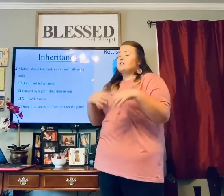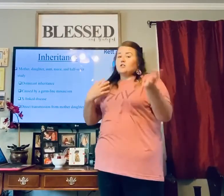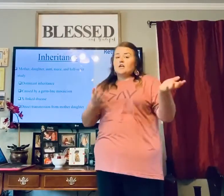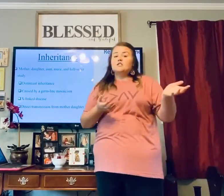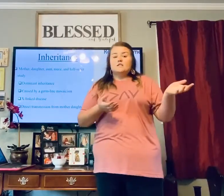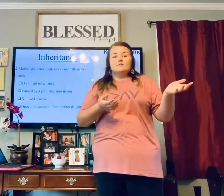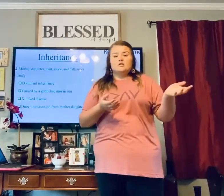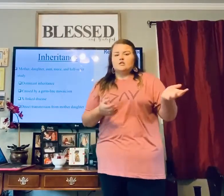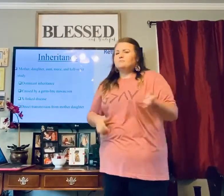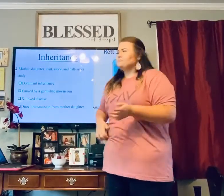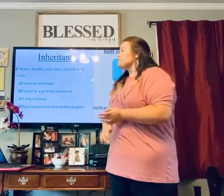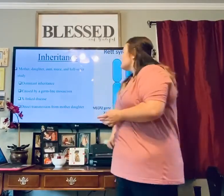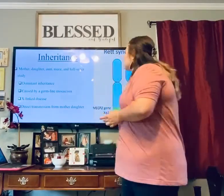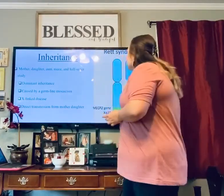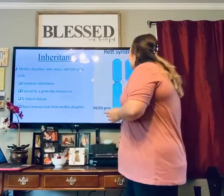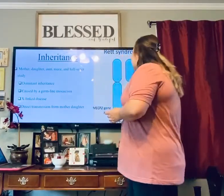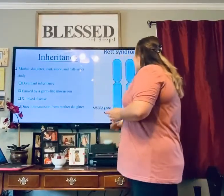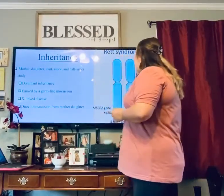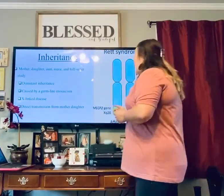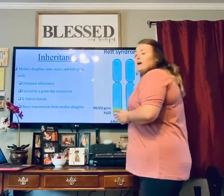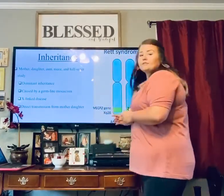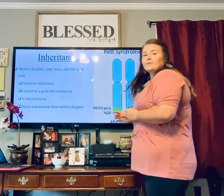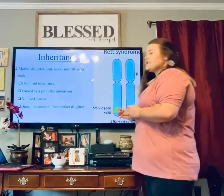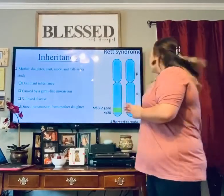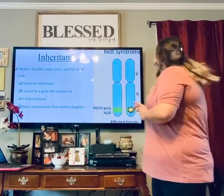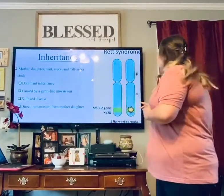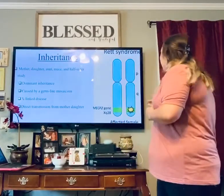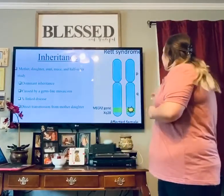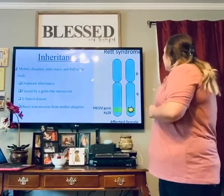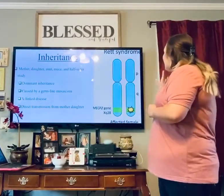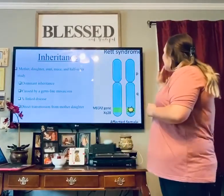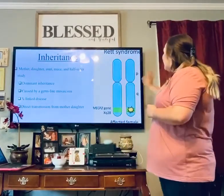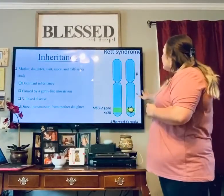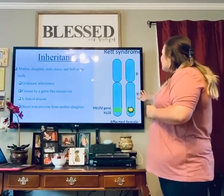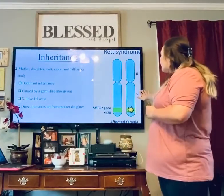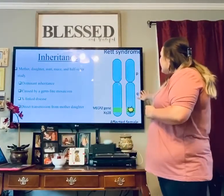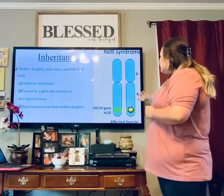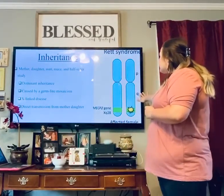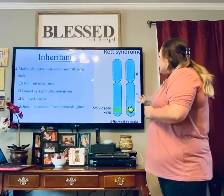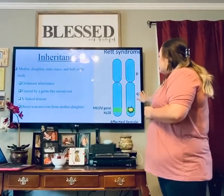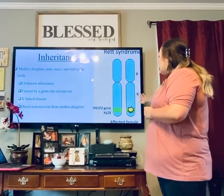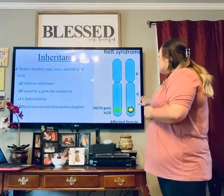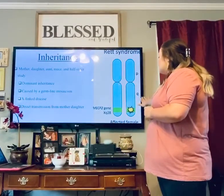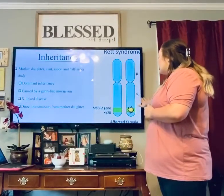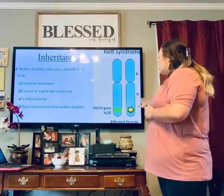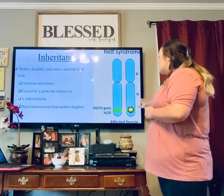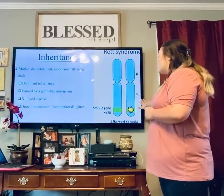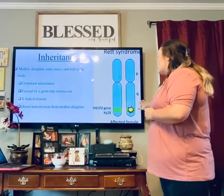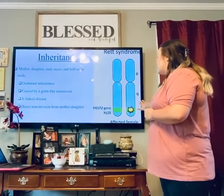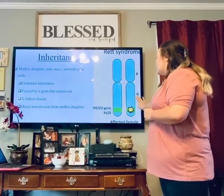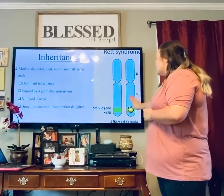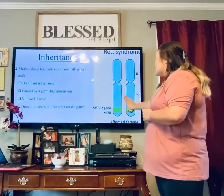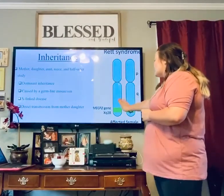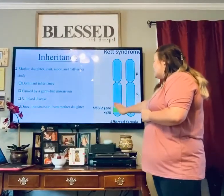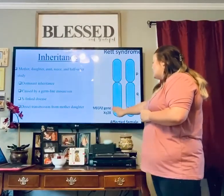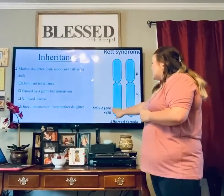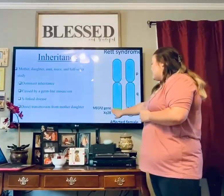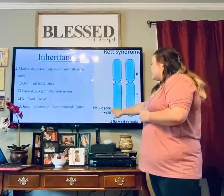direct transmission. And so I have a picture of a Rett syndrome X-linked chromosome, and you can see that there's